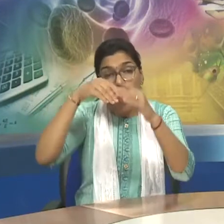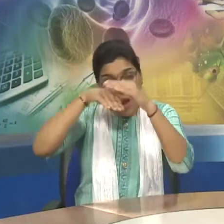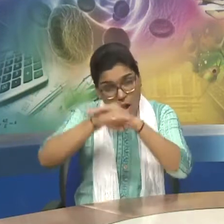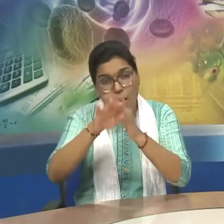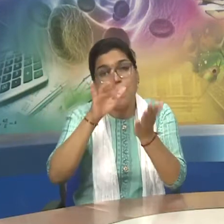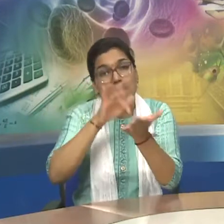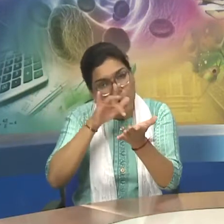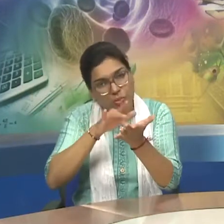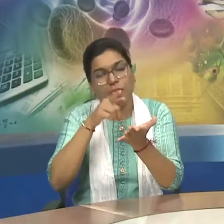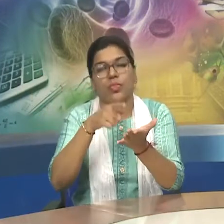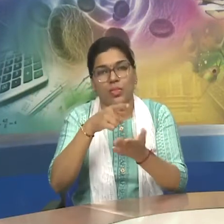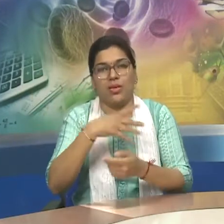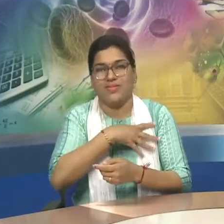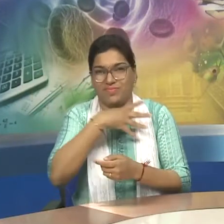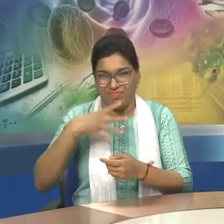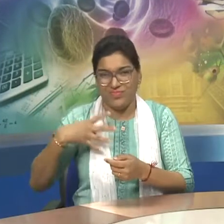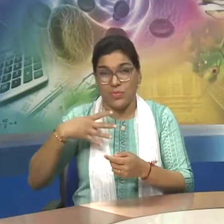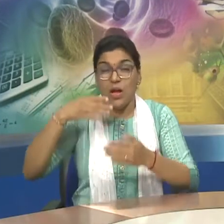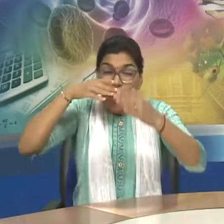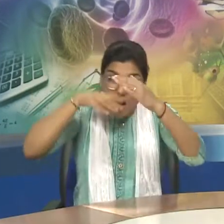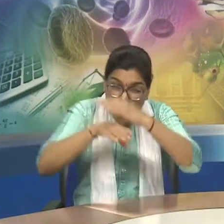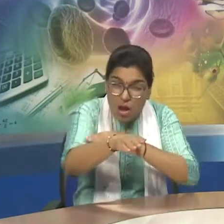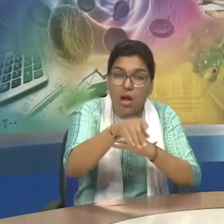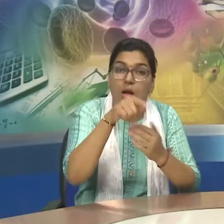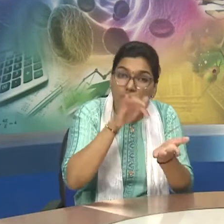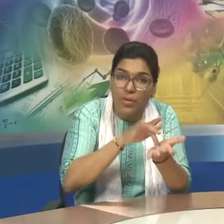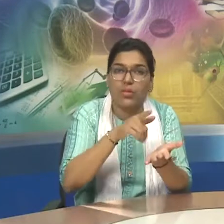work of a girl